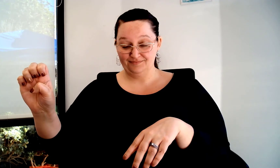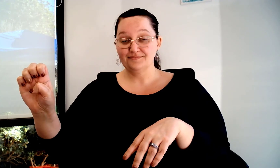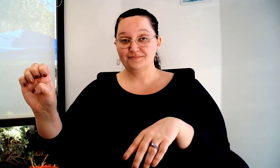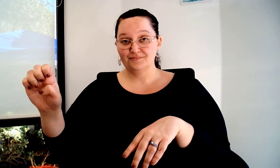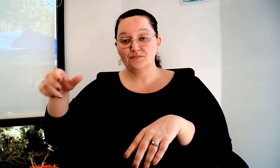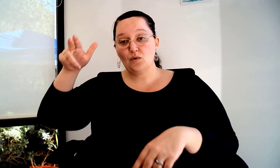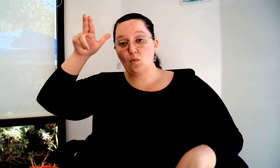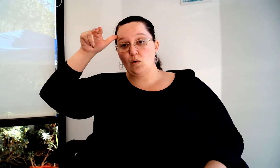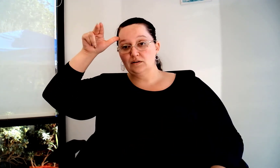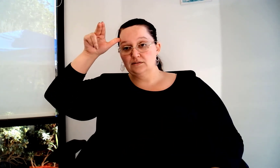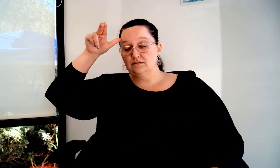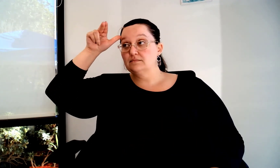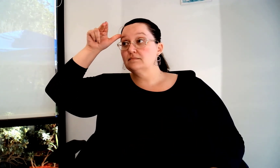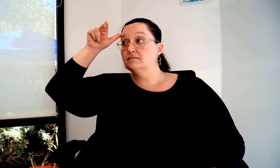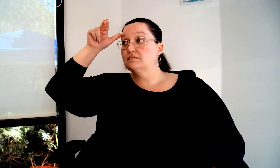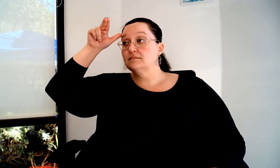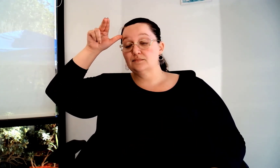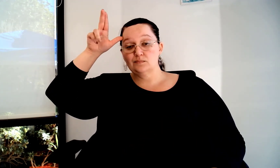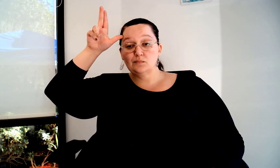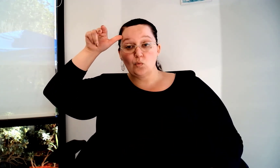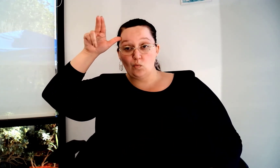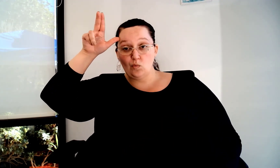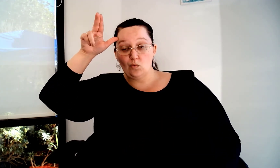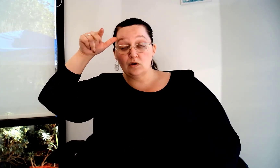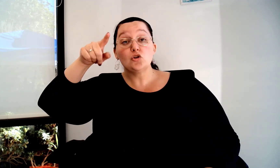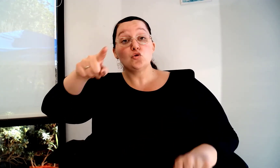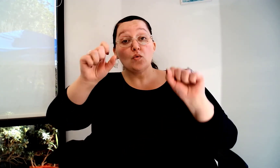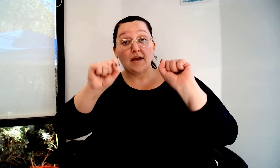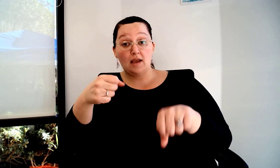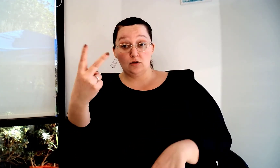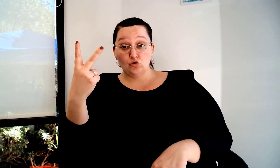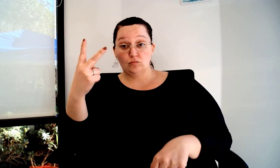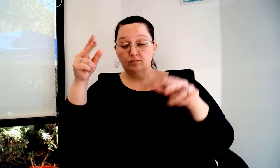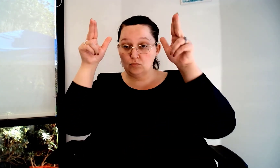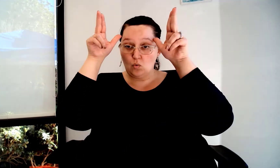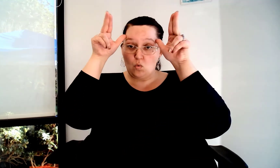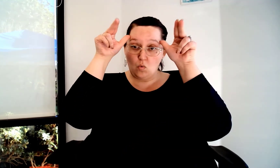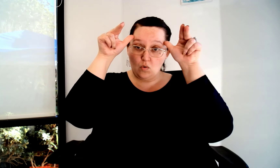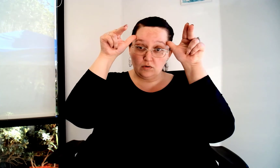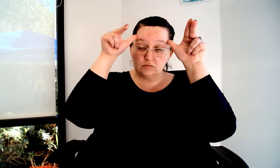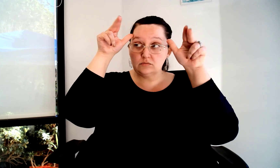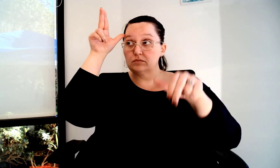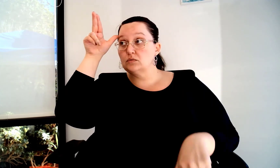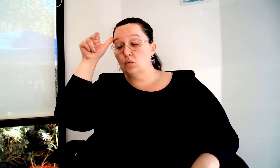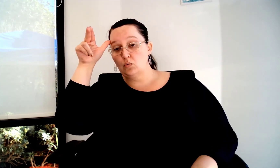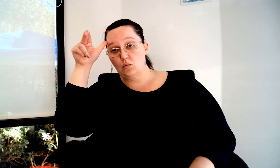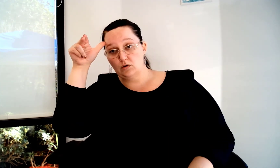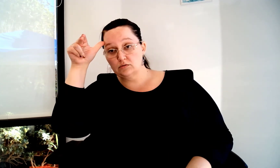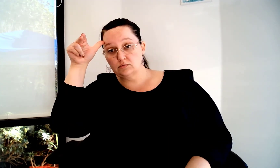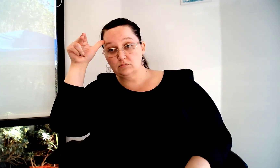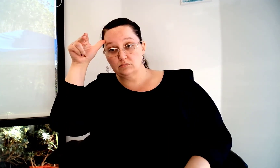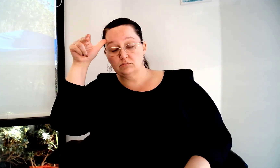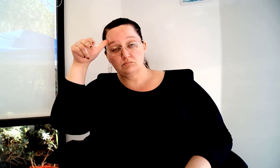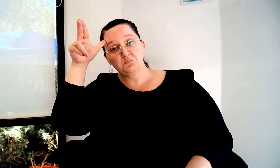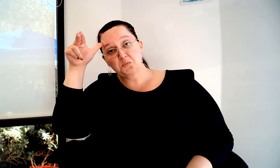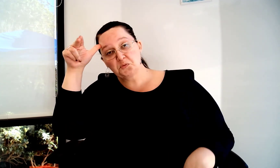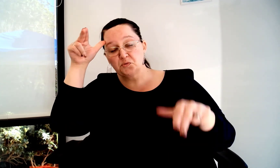Horse is an open U, thumb on temple. You can also use two hands, horse